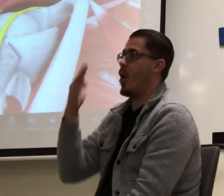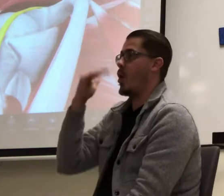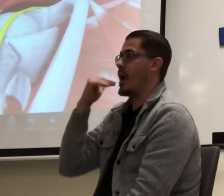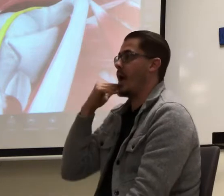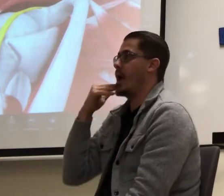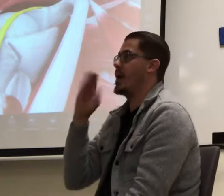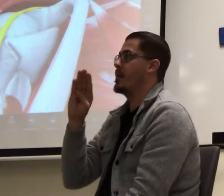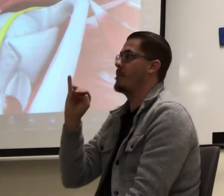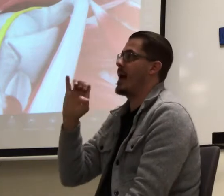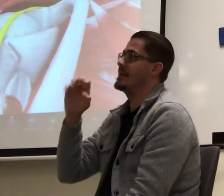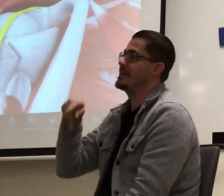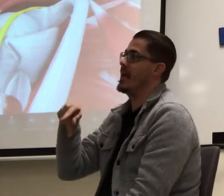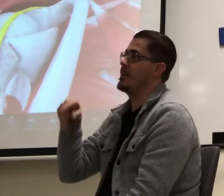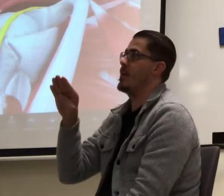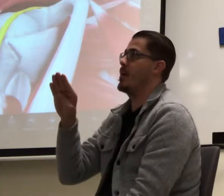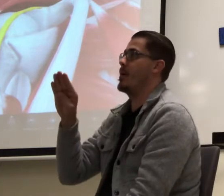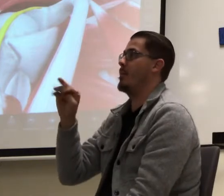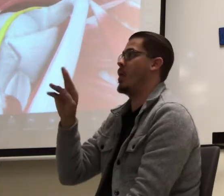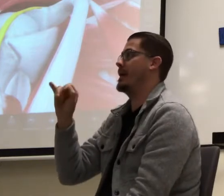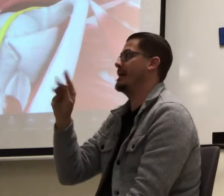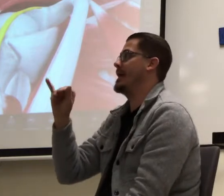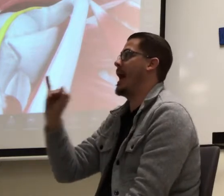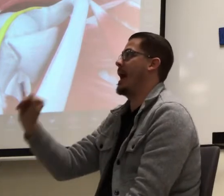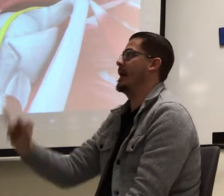biceps brachii